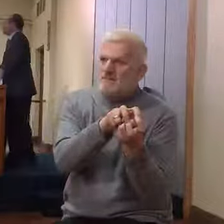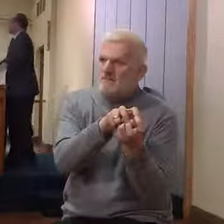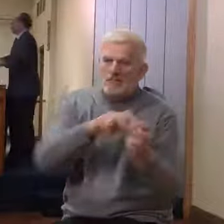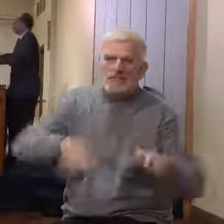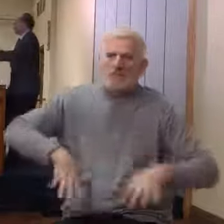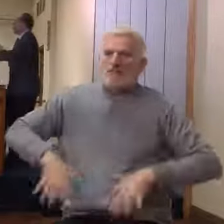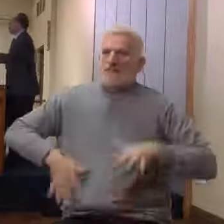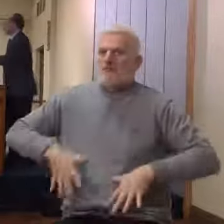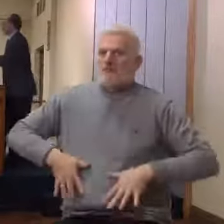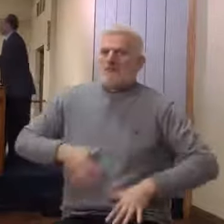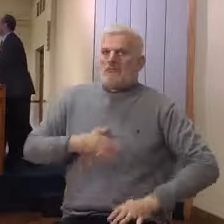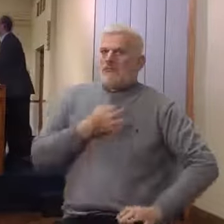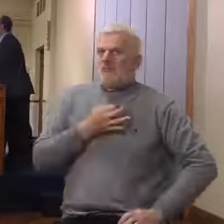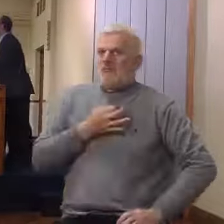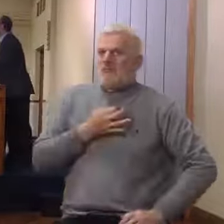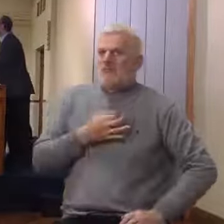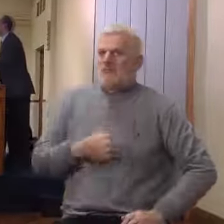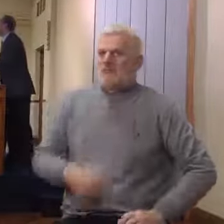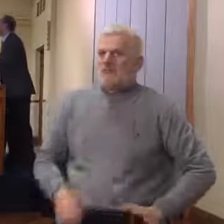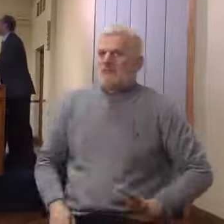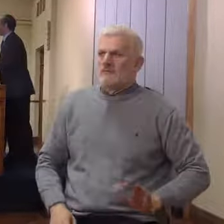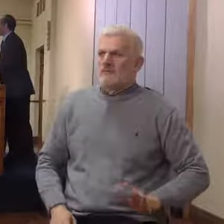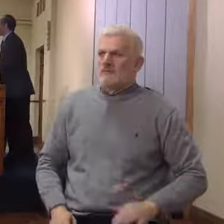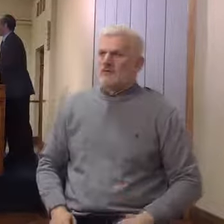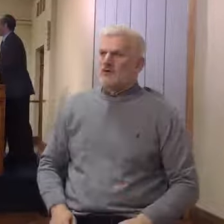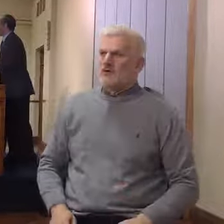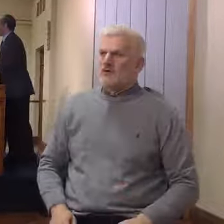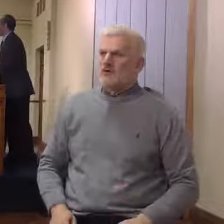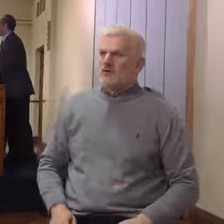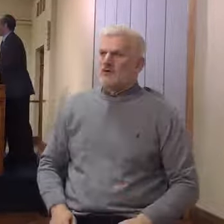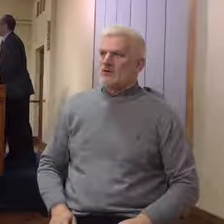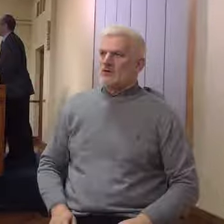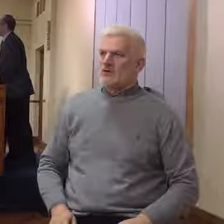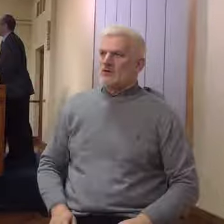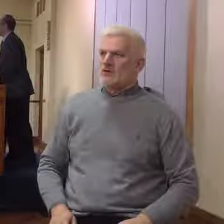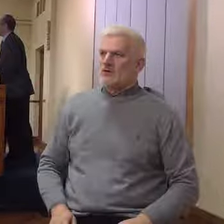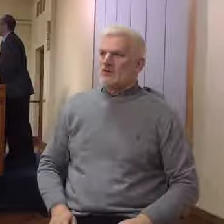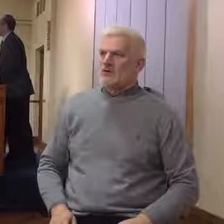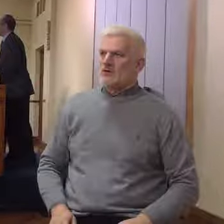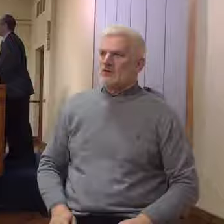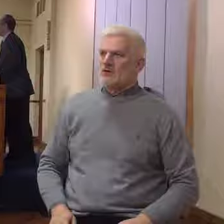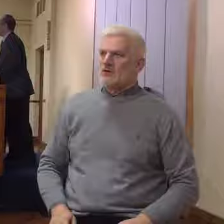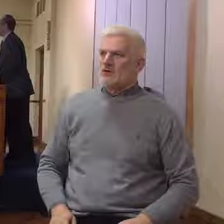friends, we are not anarchists. You know, the anarchists say,